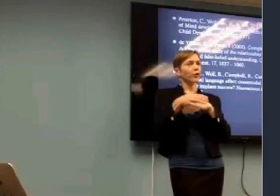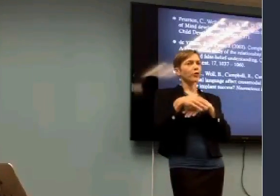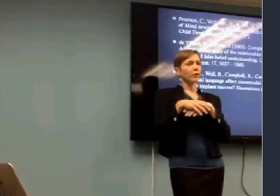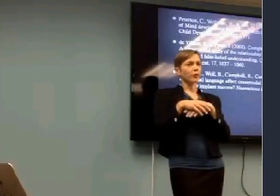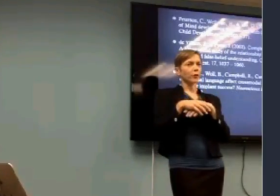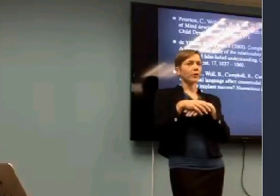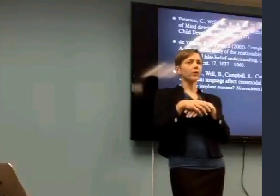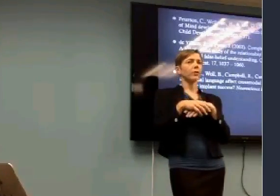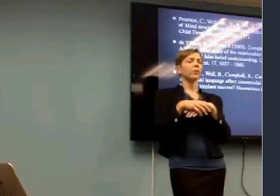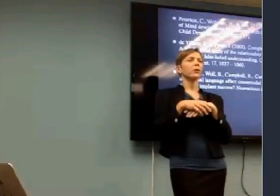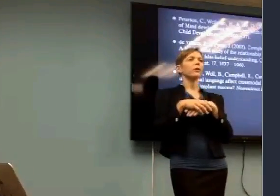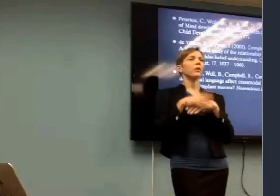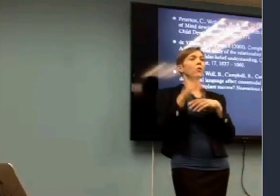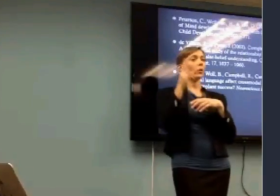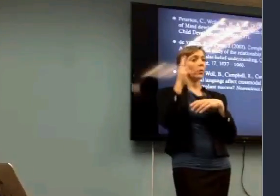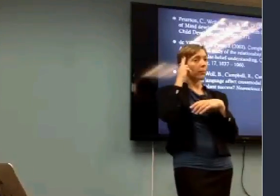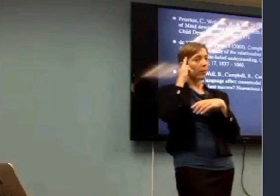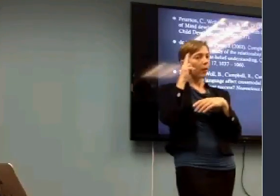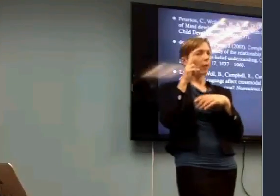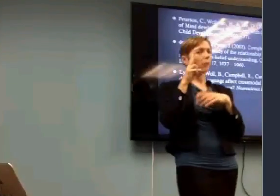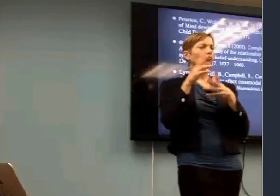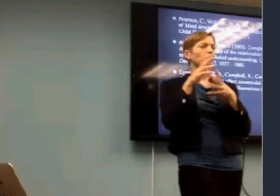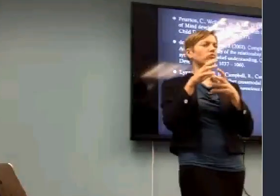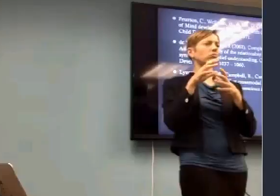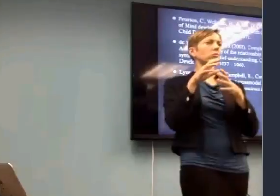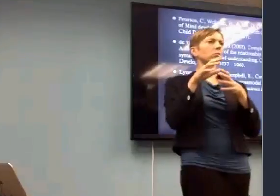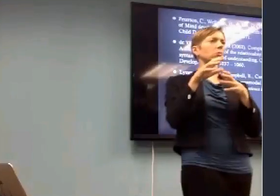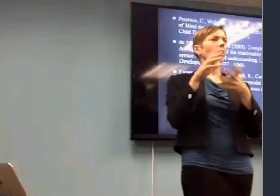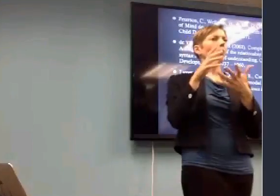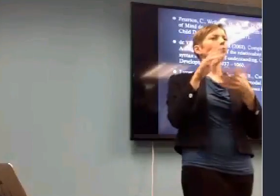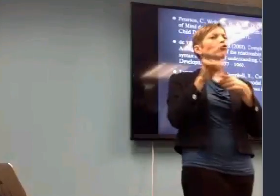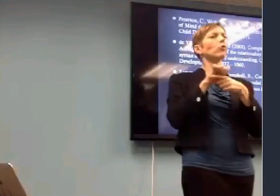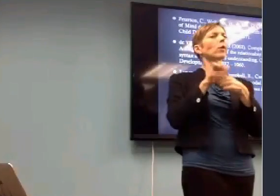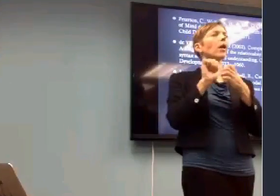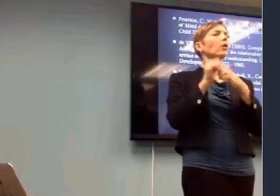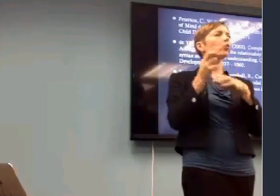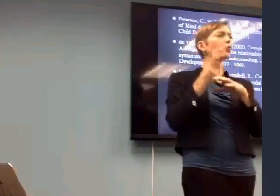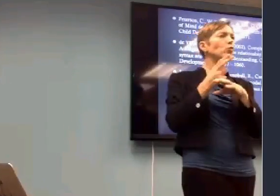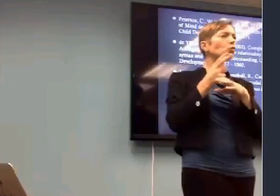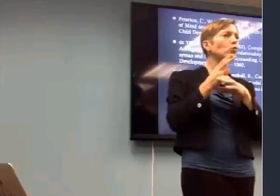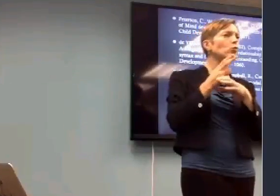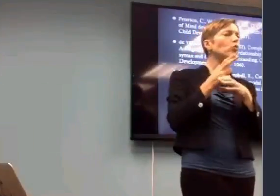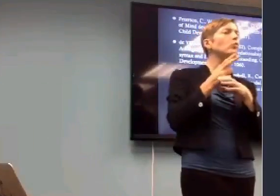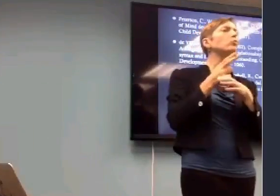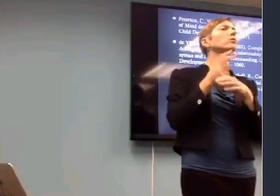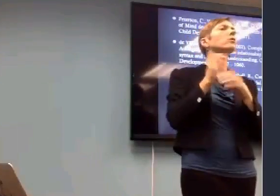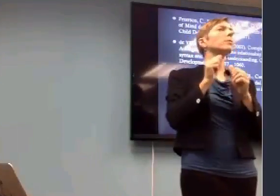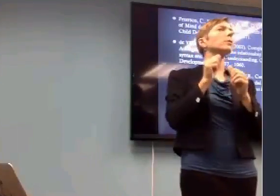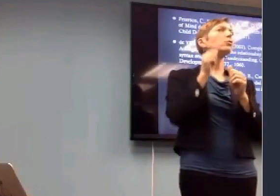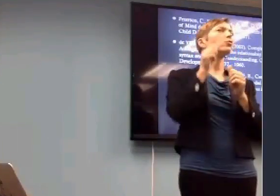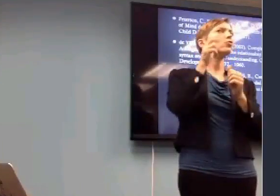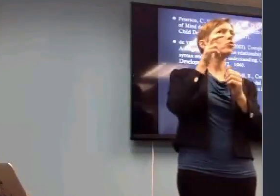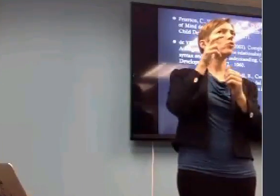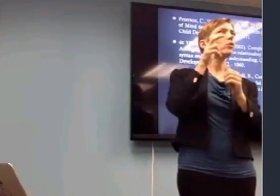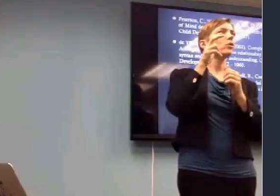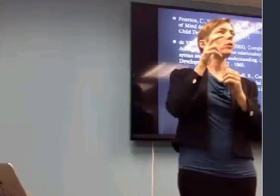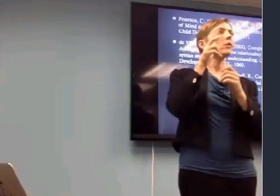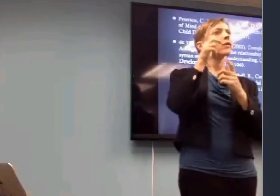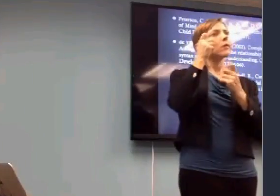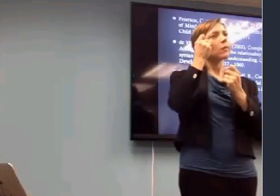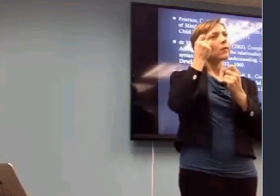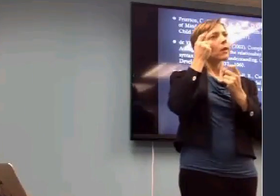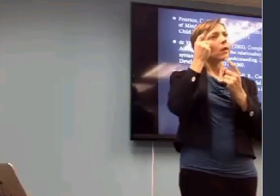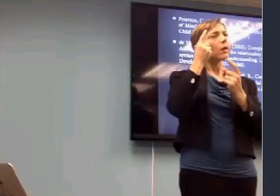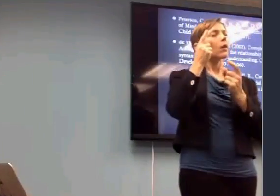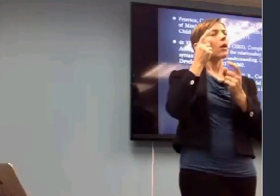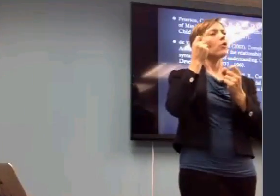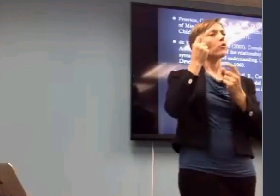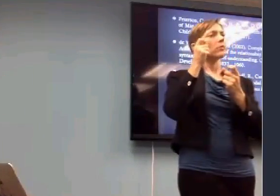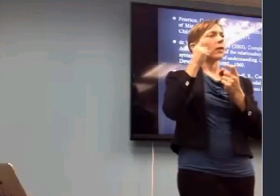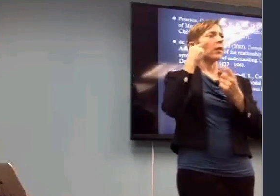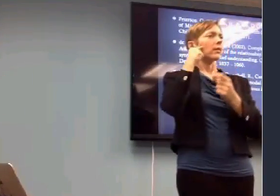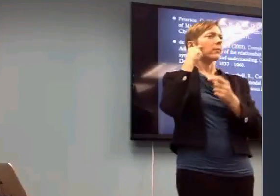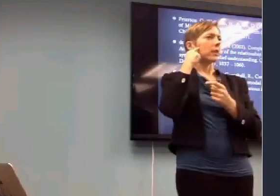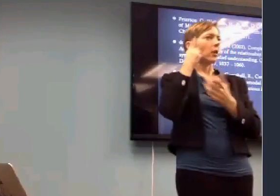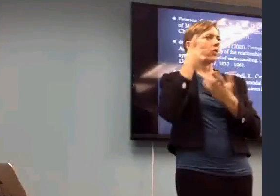also, once one gets a cochlear implant, one does need training as to how to use it and be able to comprehend